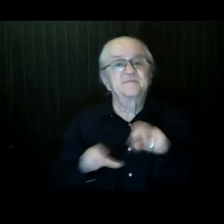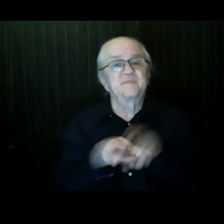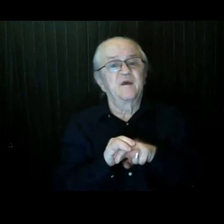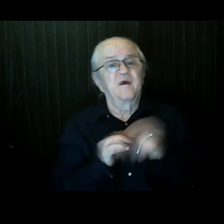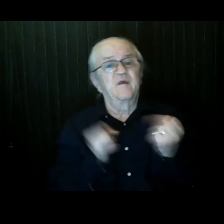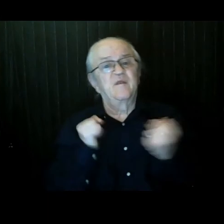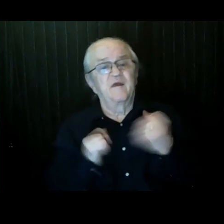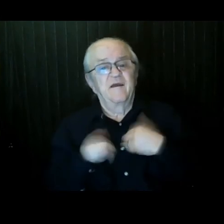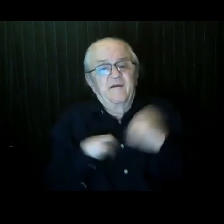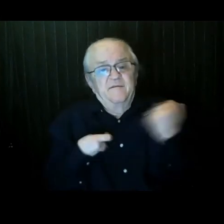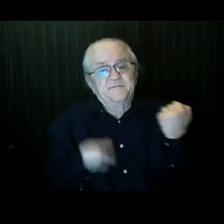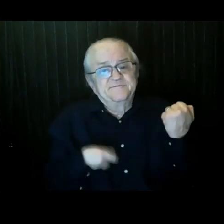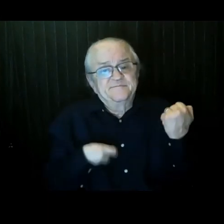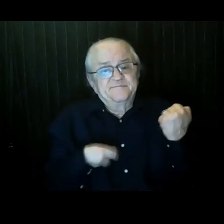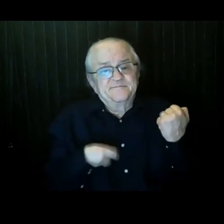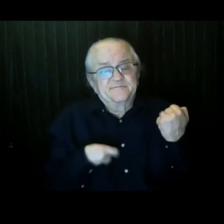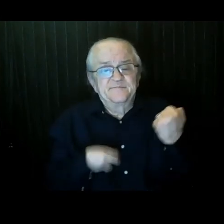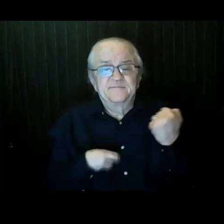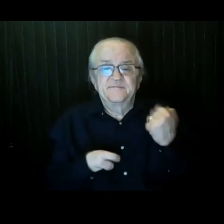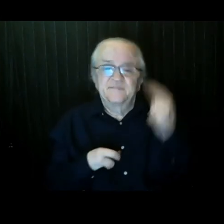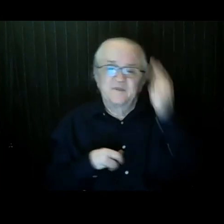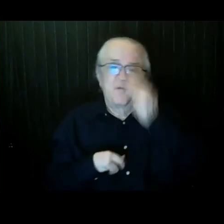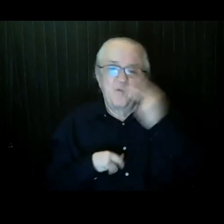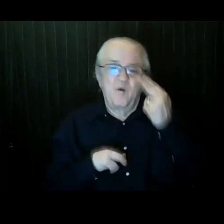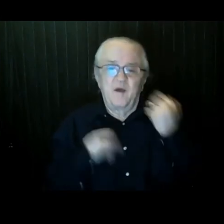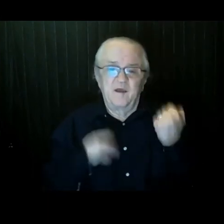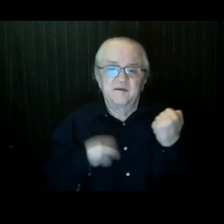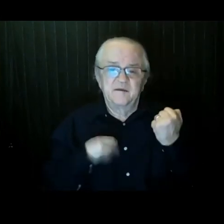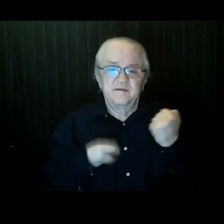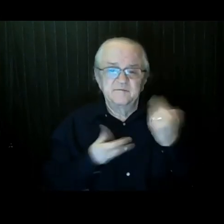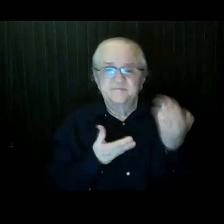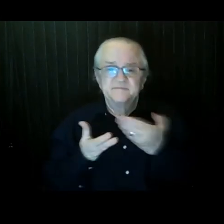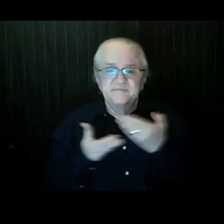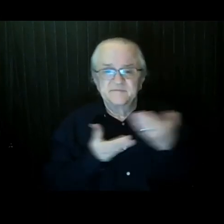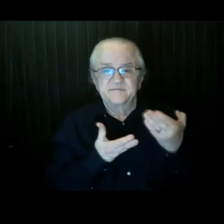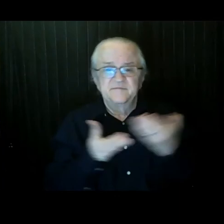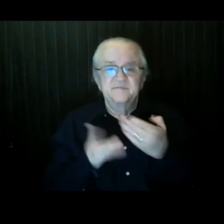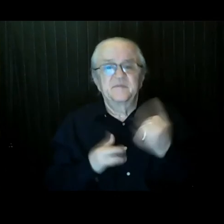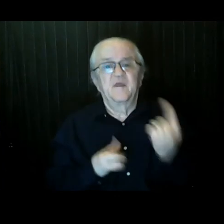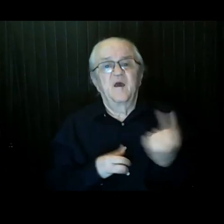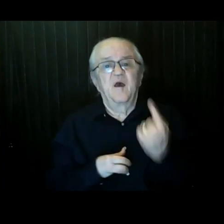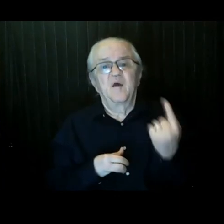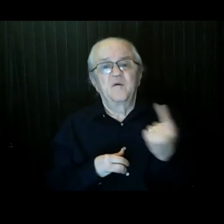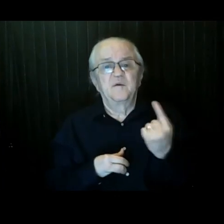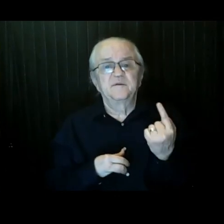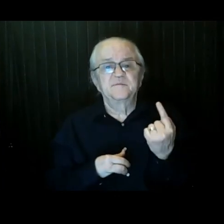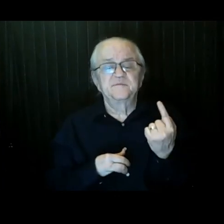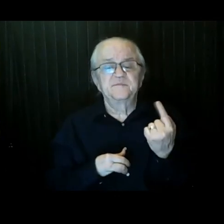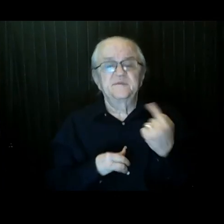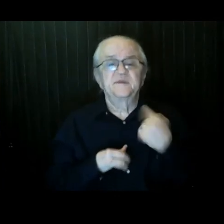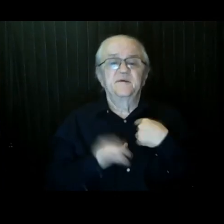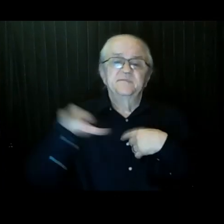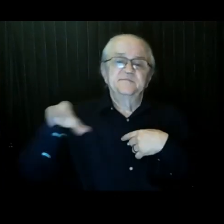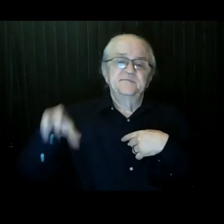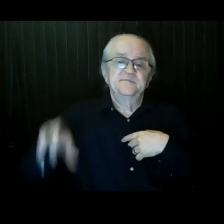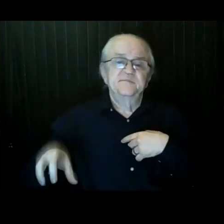because I always take my ukulele wherever I go. Everybody knows me, knows that it travels with me, whether I play it or not. And so it's in the passenger seat, and I'm headed